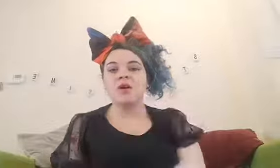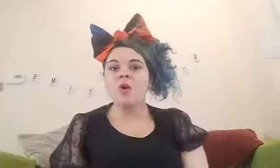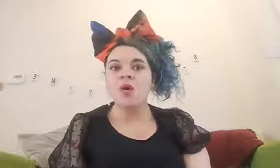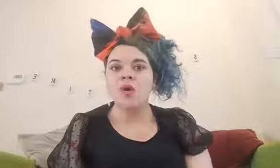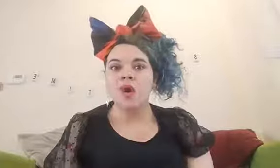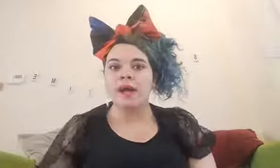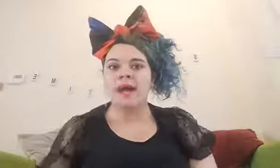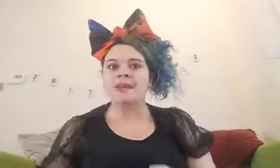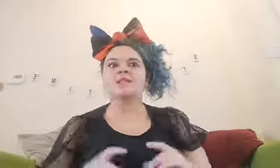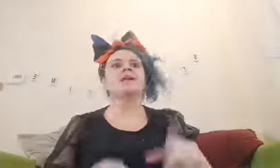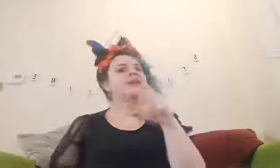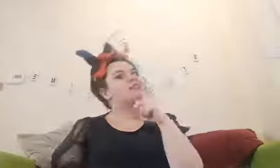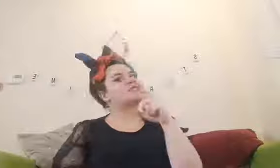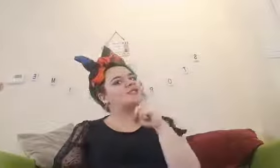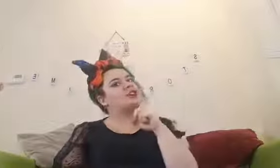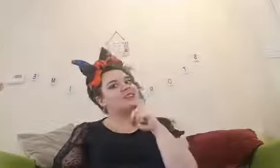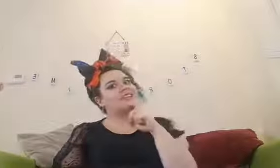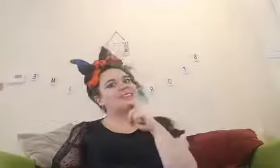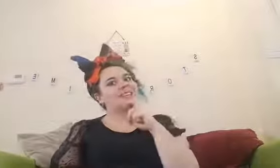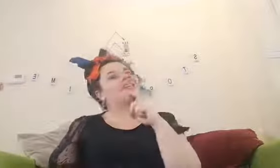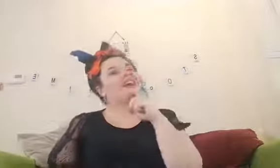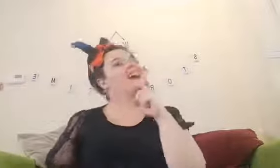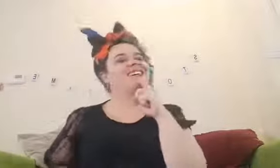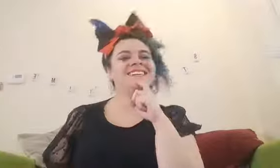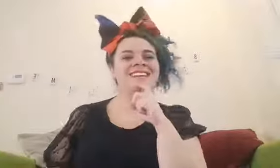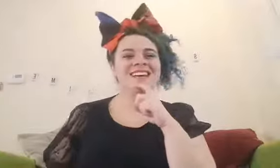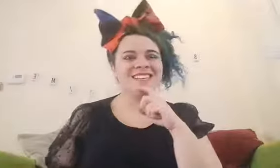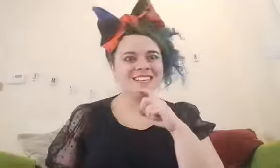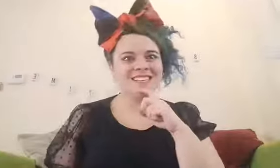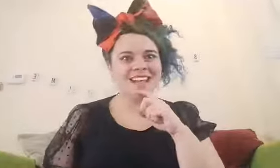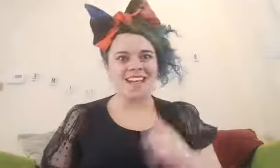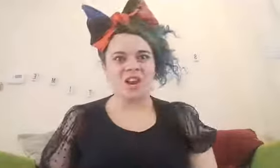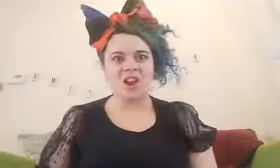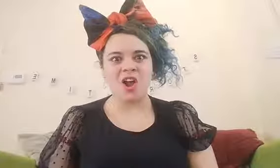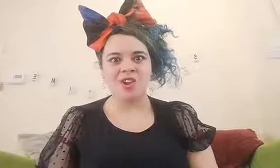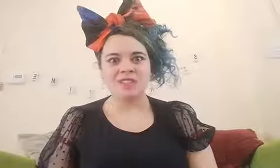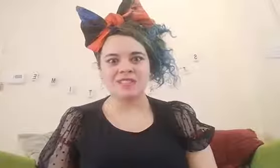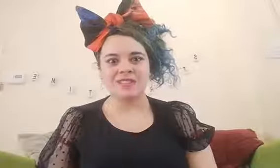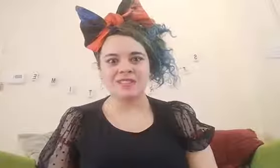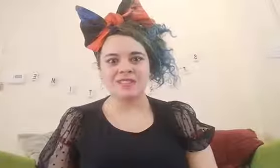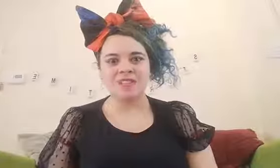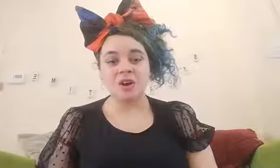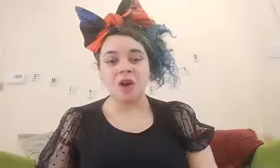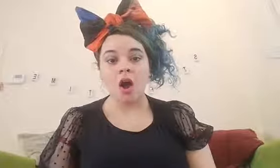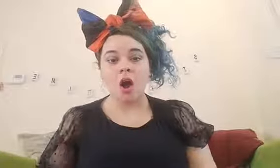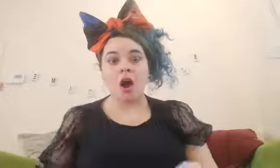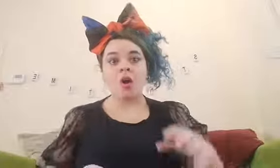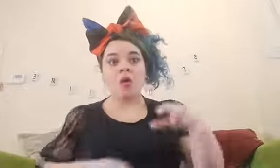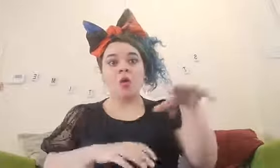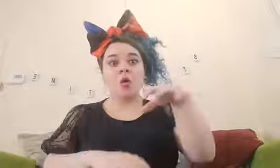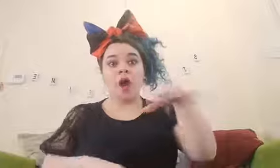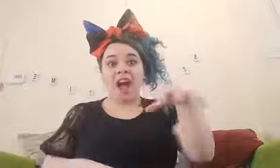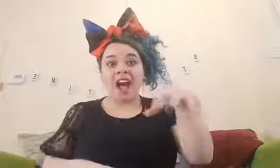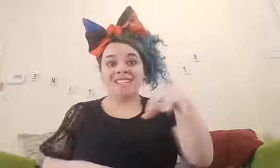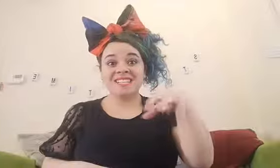Oh, a galaxy bar. Now that's chocolate, isn't it? They ate loads and loads of chocolate. Oh,